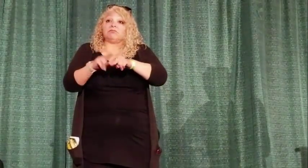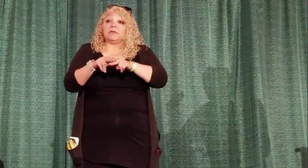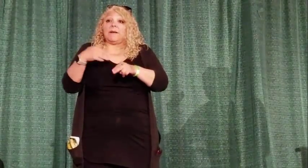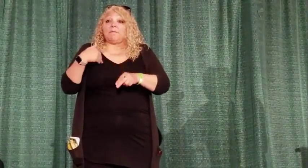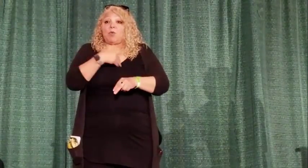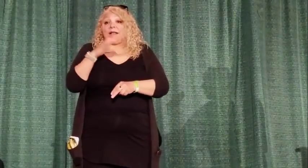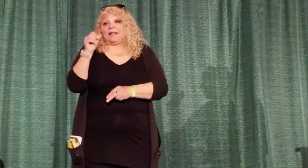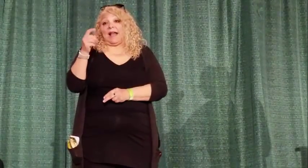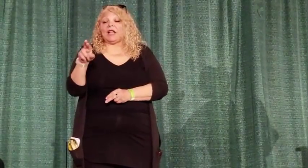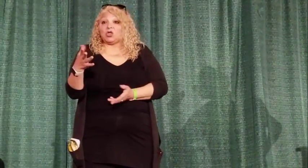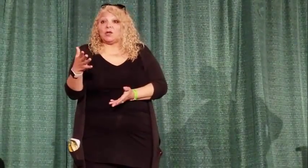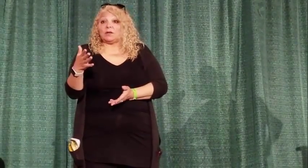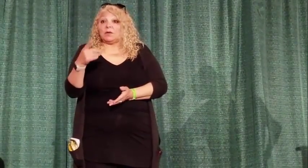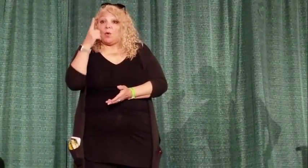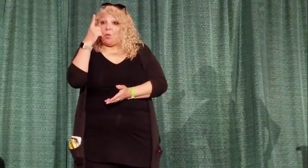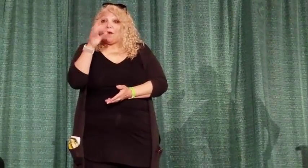cancer. One serving a week.